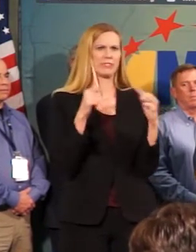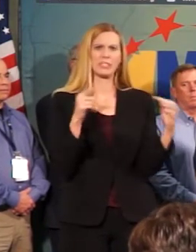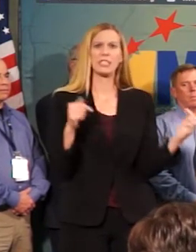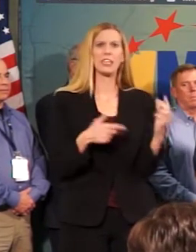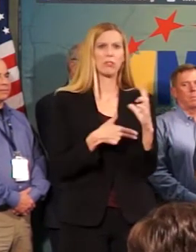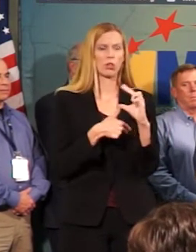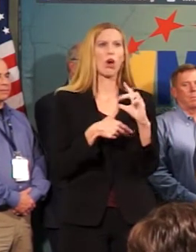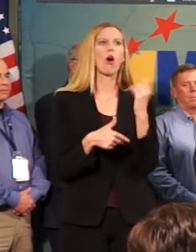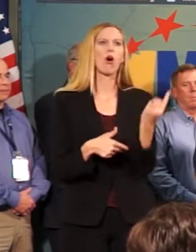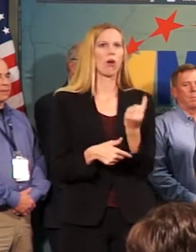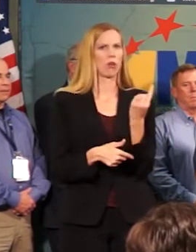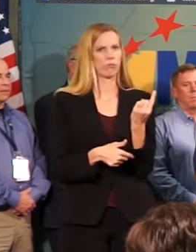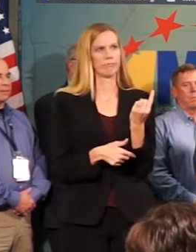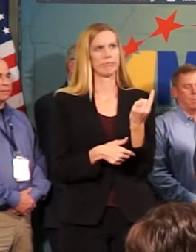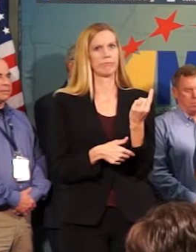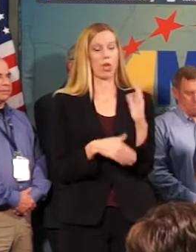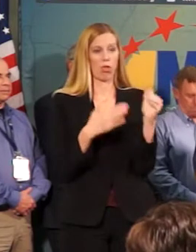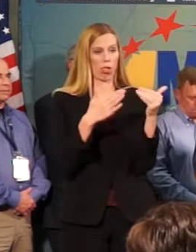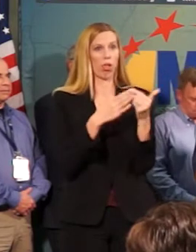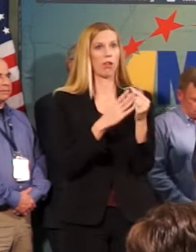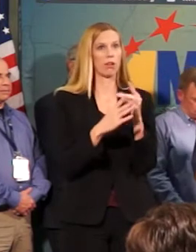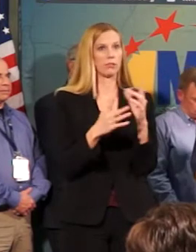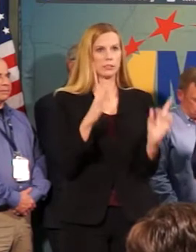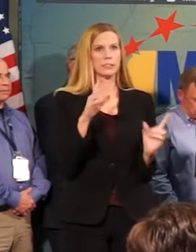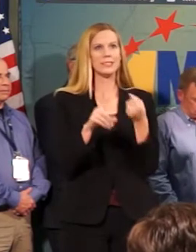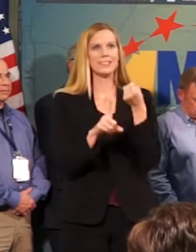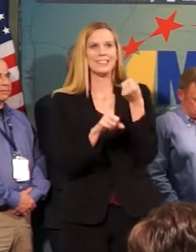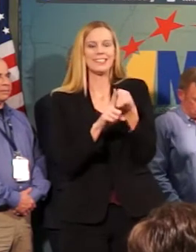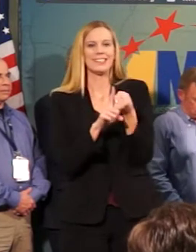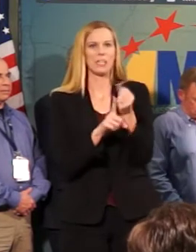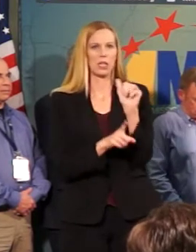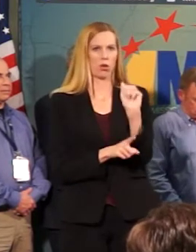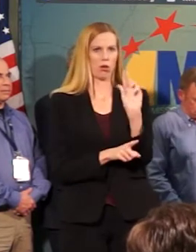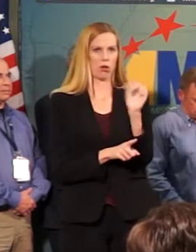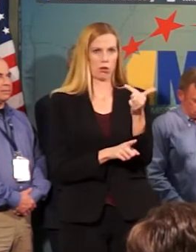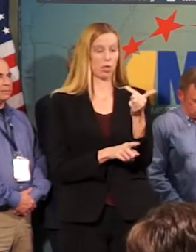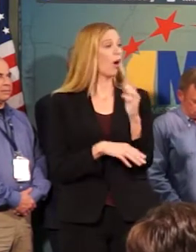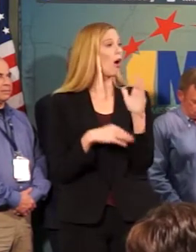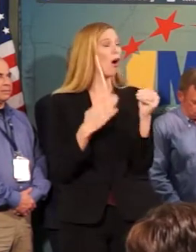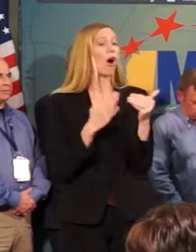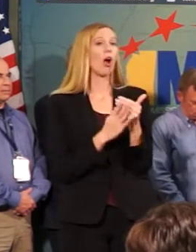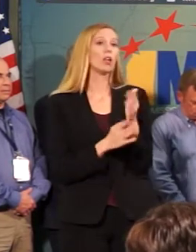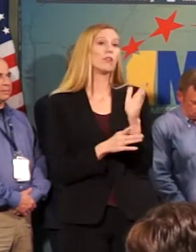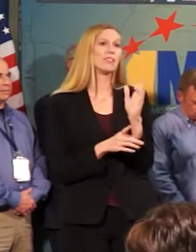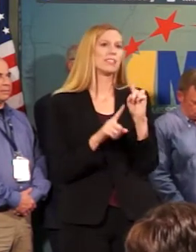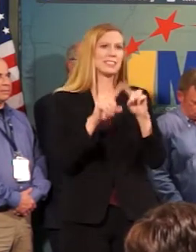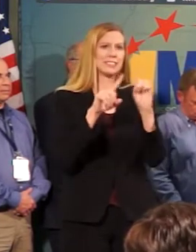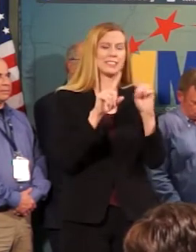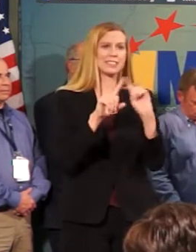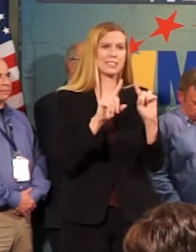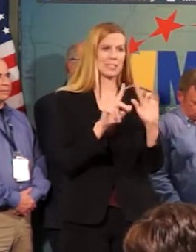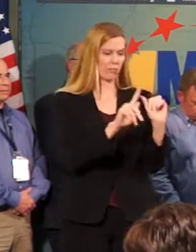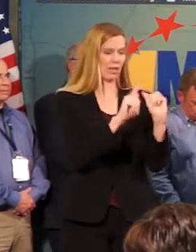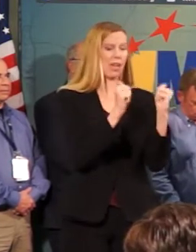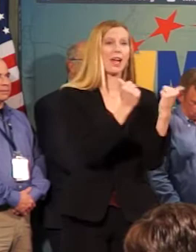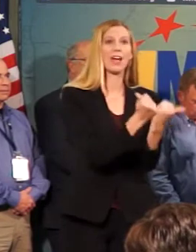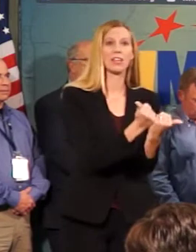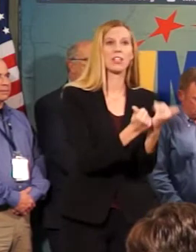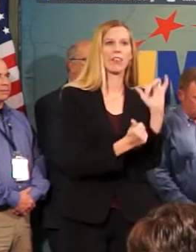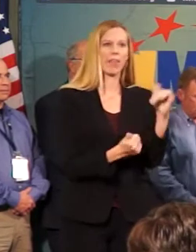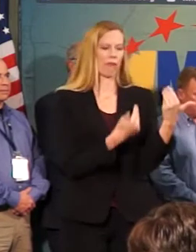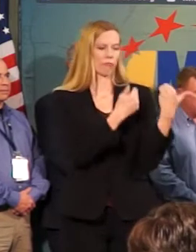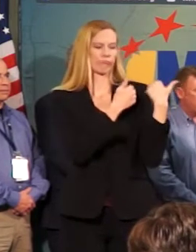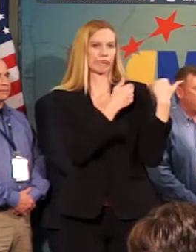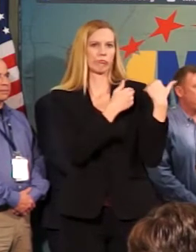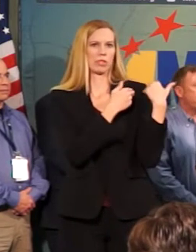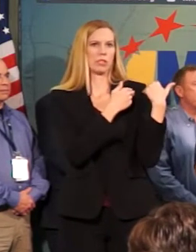the month of August. Now, this tabletop exercise today will include all of those agencies that have responsibilities